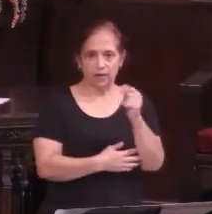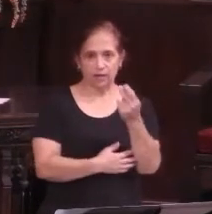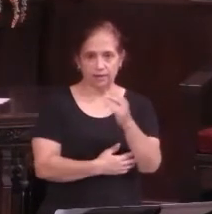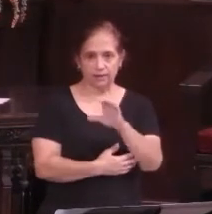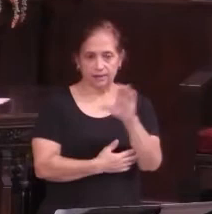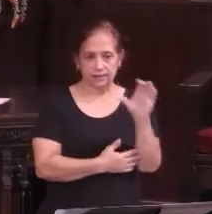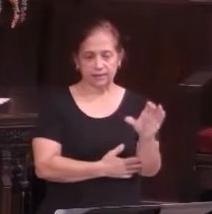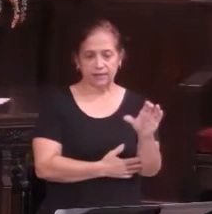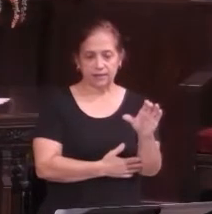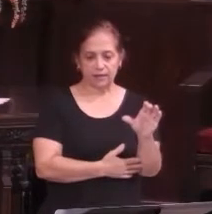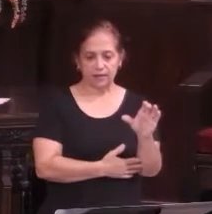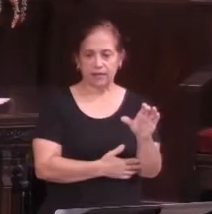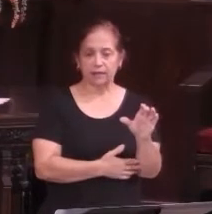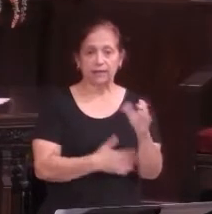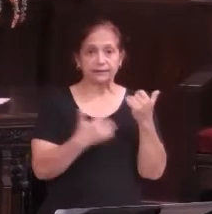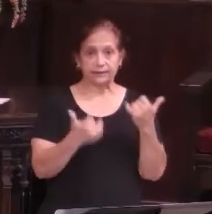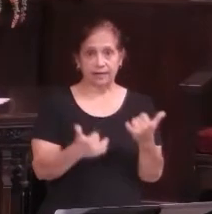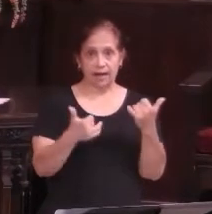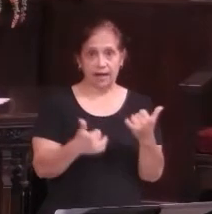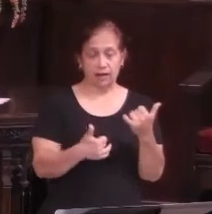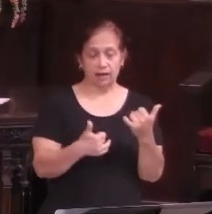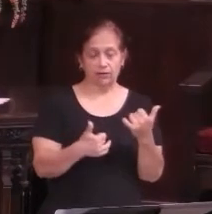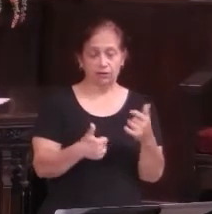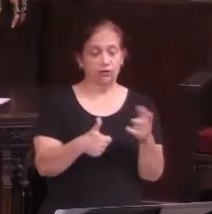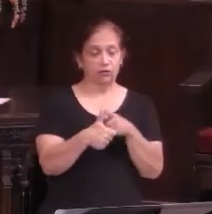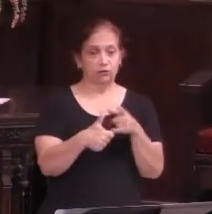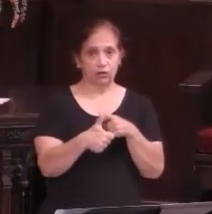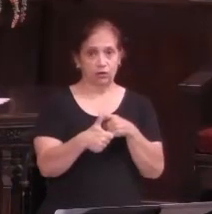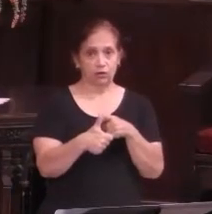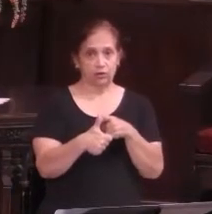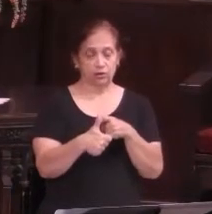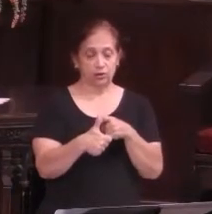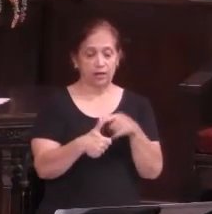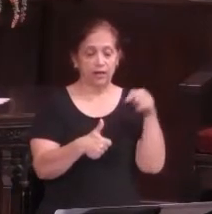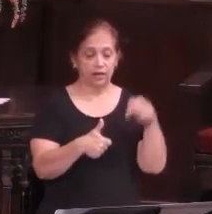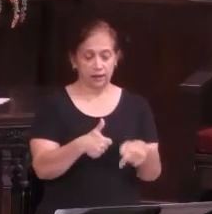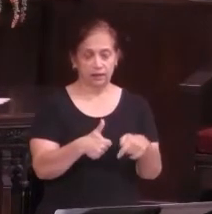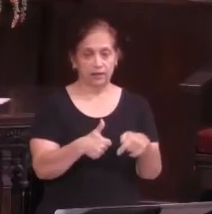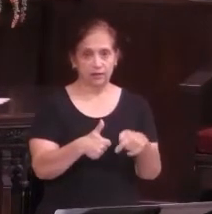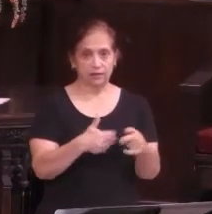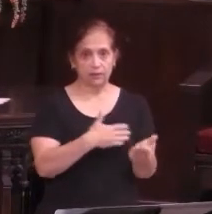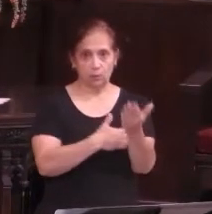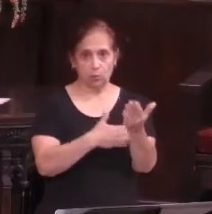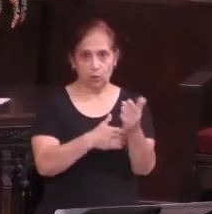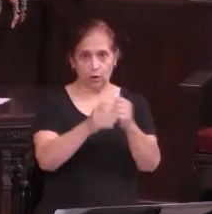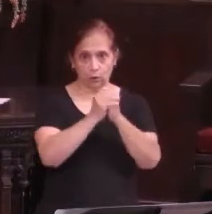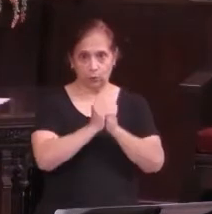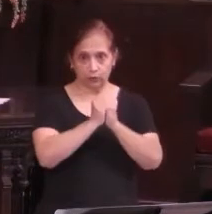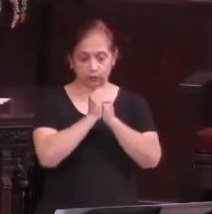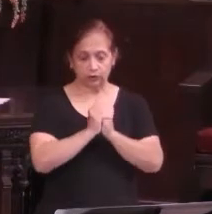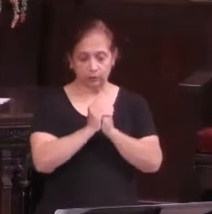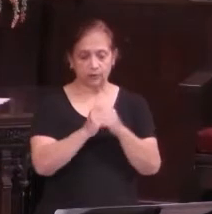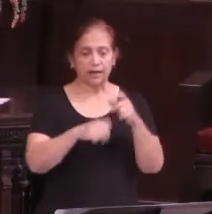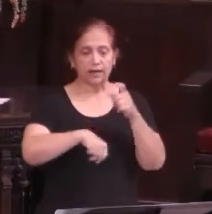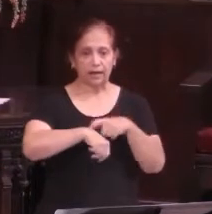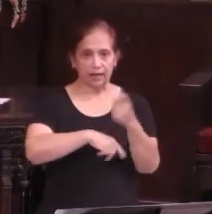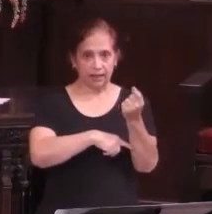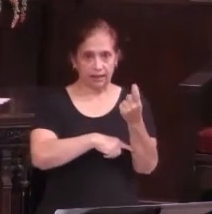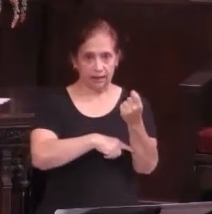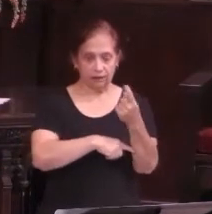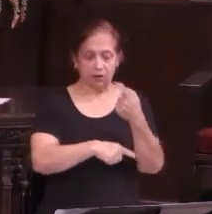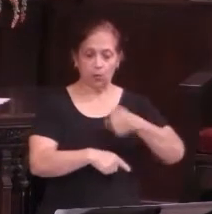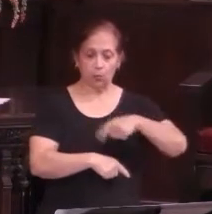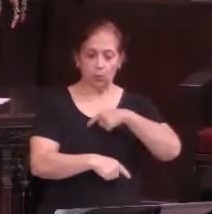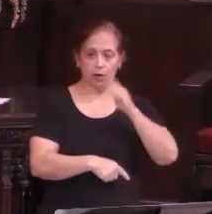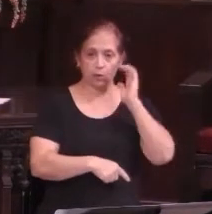AHCC just today. First, following this morning's worship service at 11 a.m., we